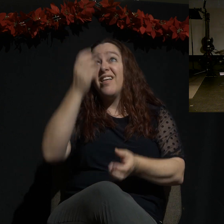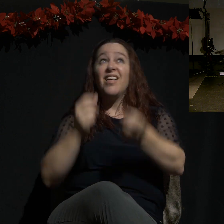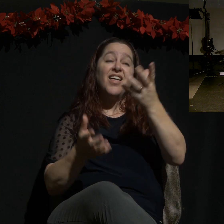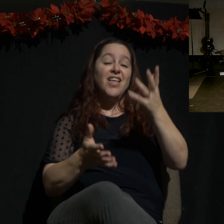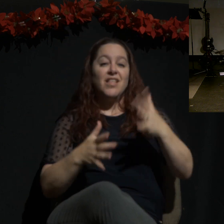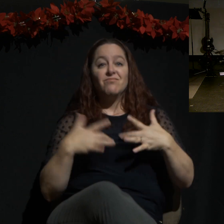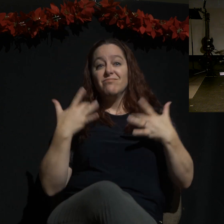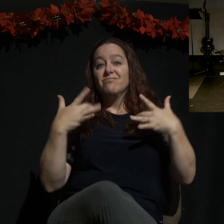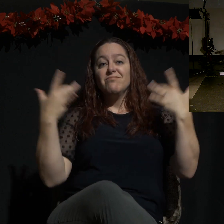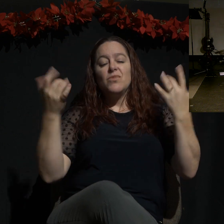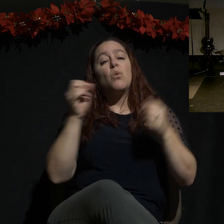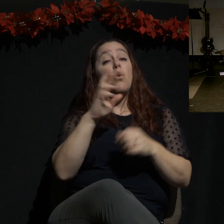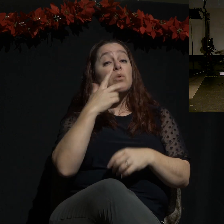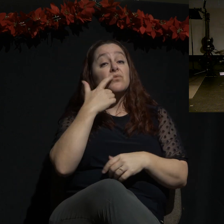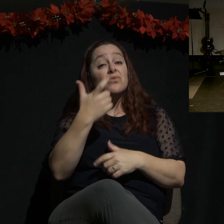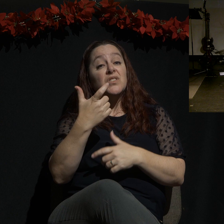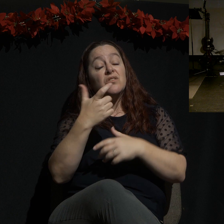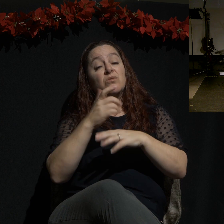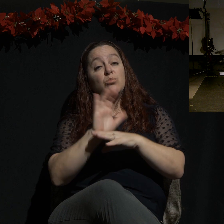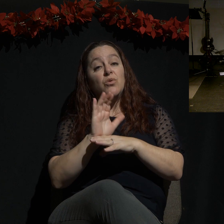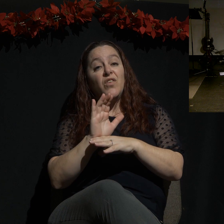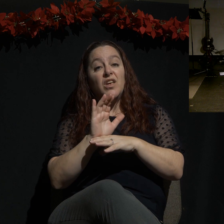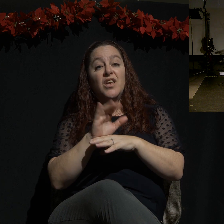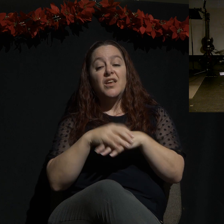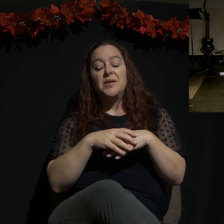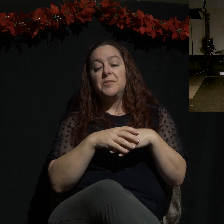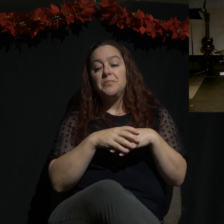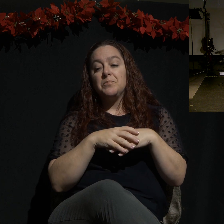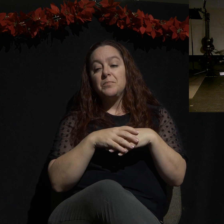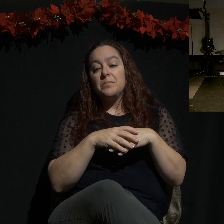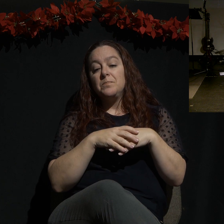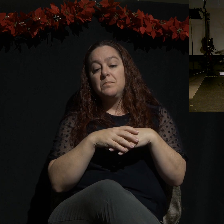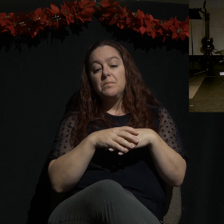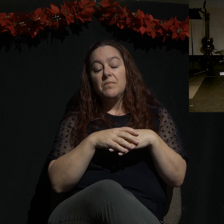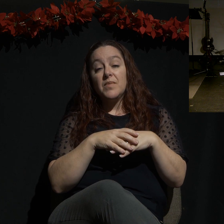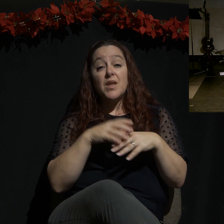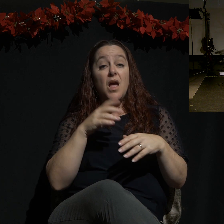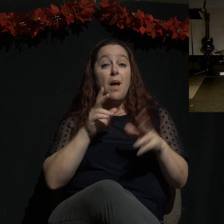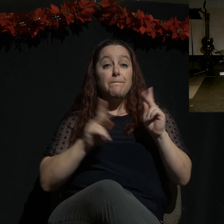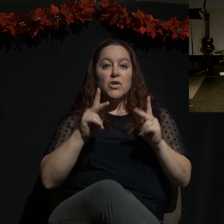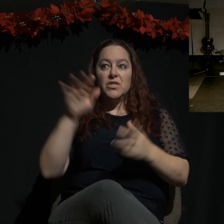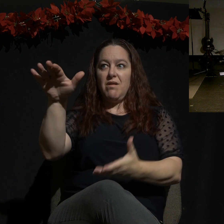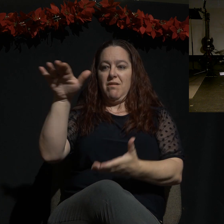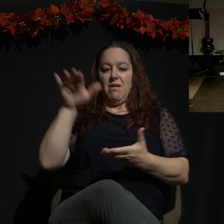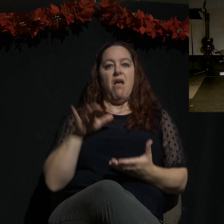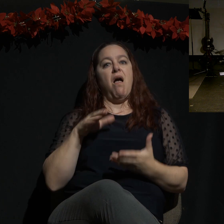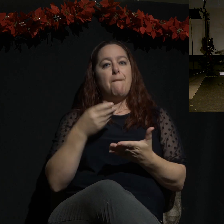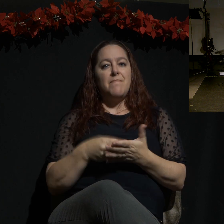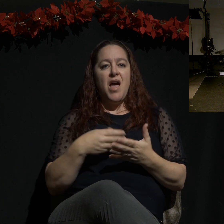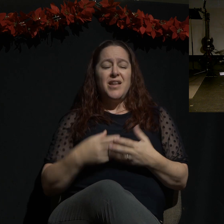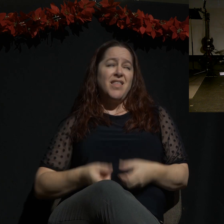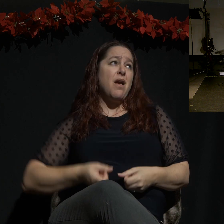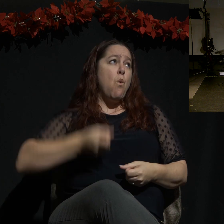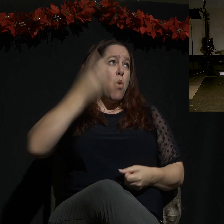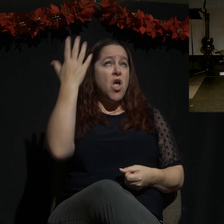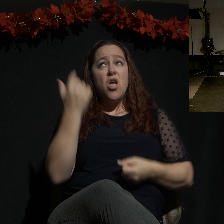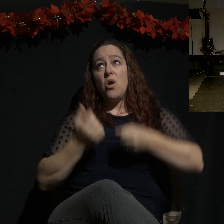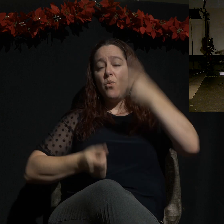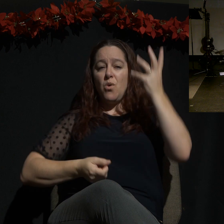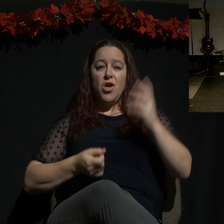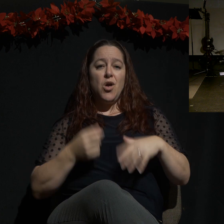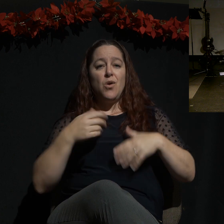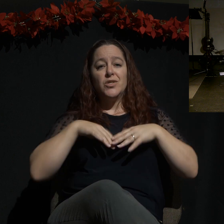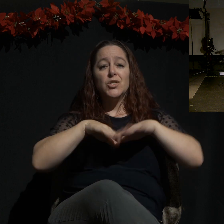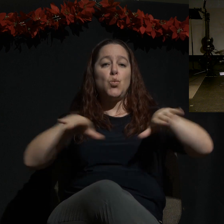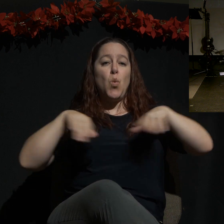air. Or maybe you've seen a movie where somebody comes into a whole bunch of money, and so they're like throwing it up on the bed and